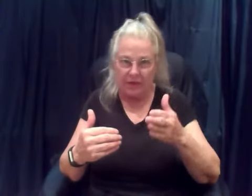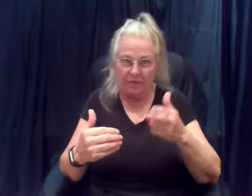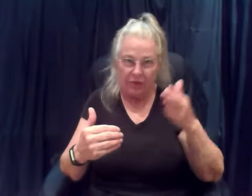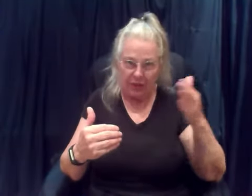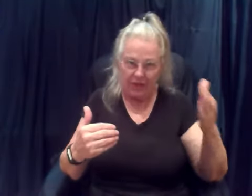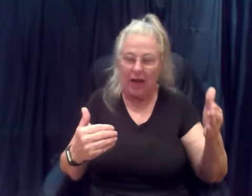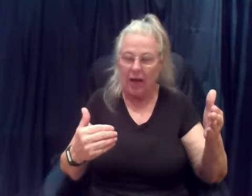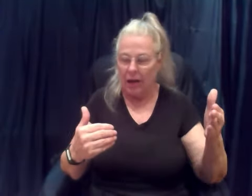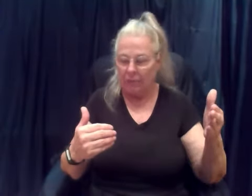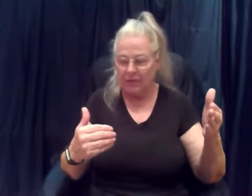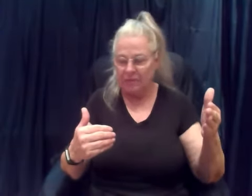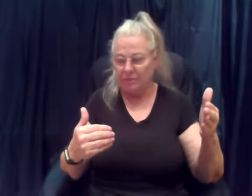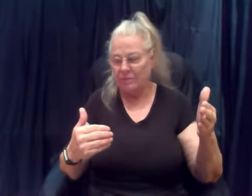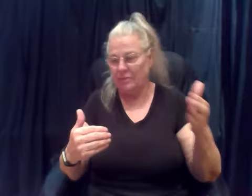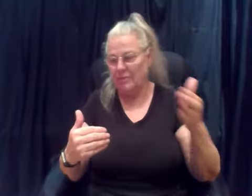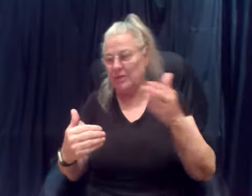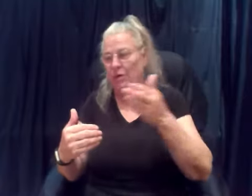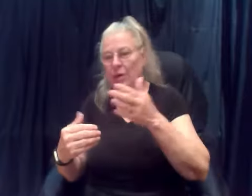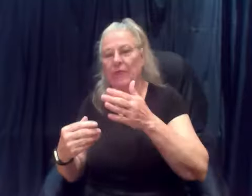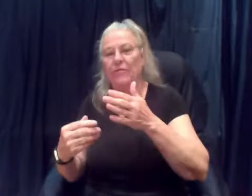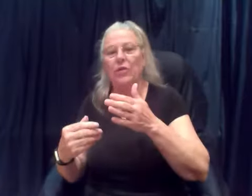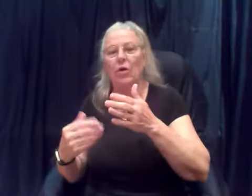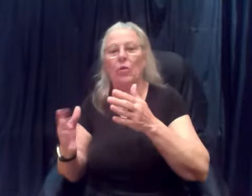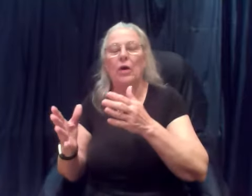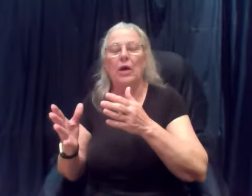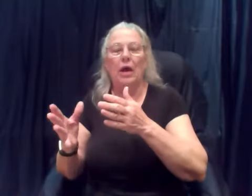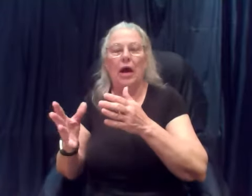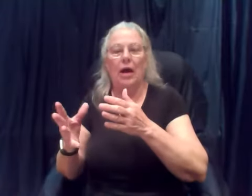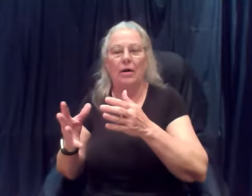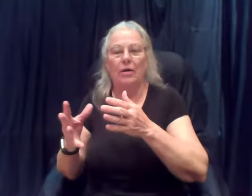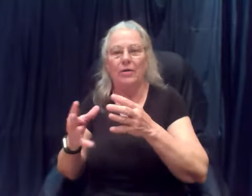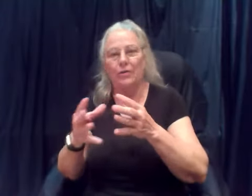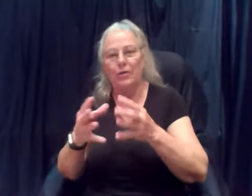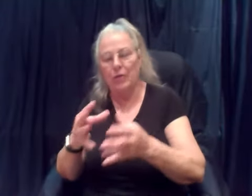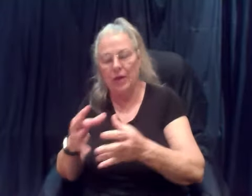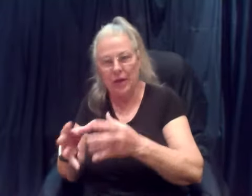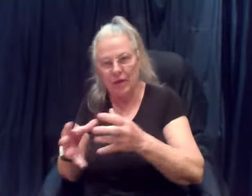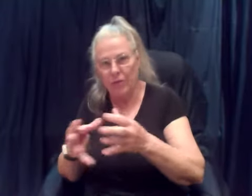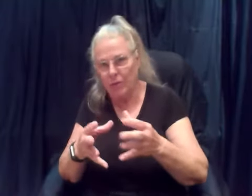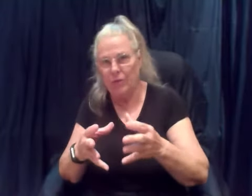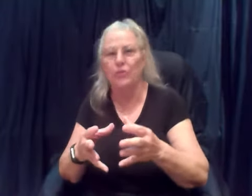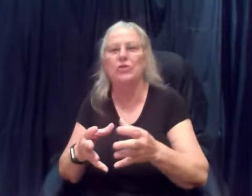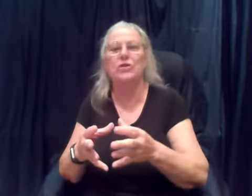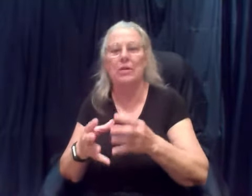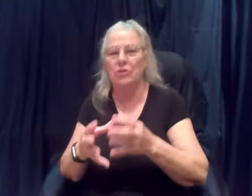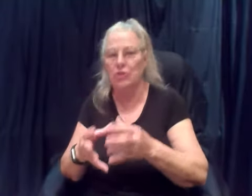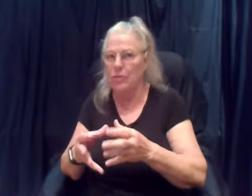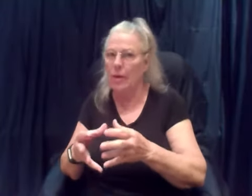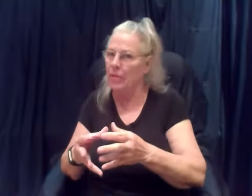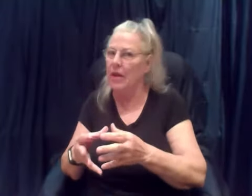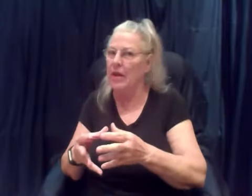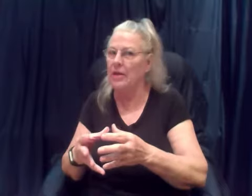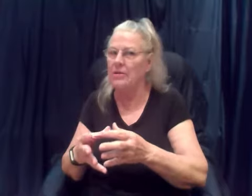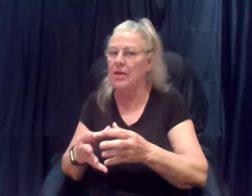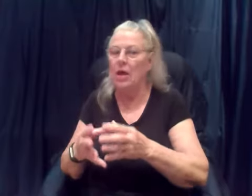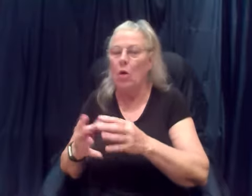3 different times. So even though uh, you can get it through the first time, just remember that it is one